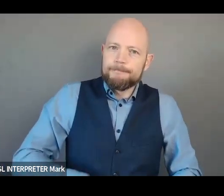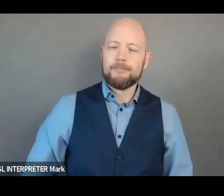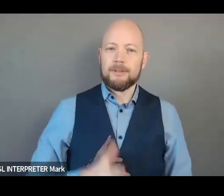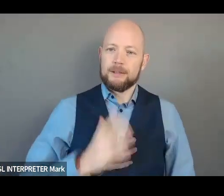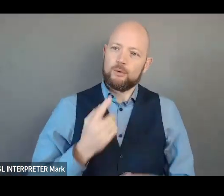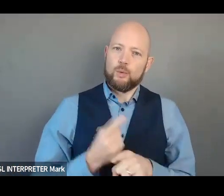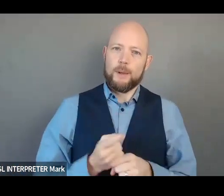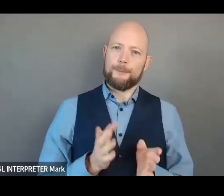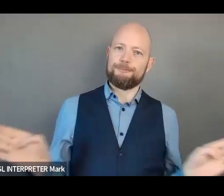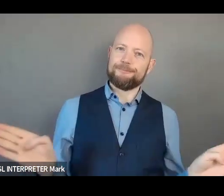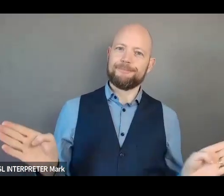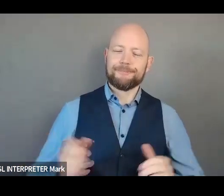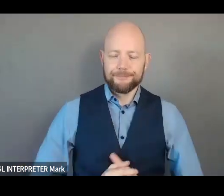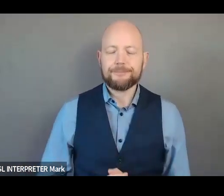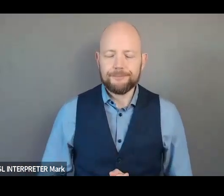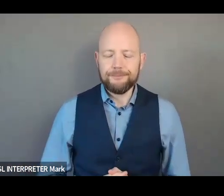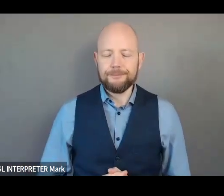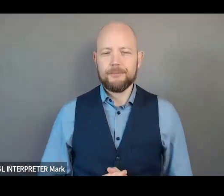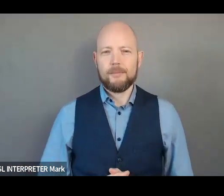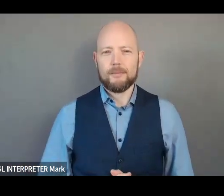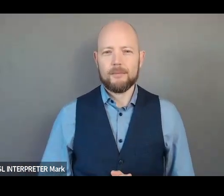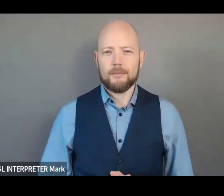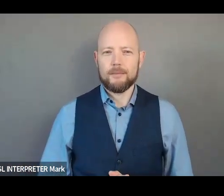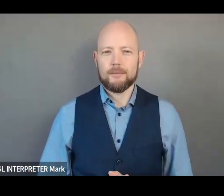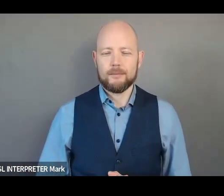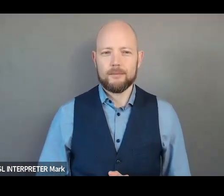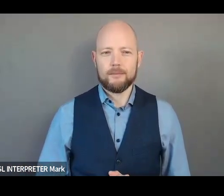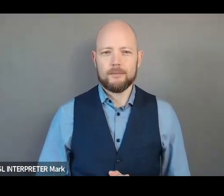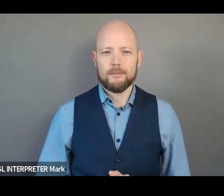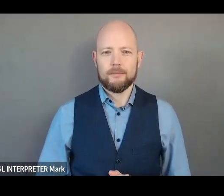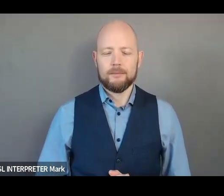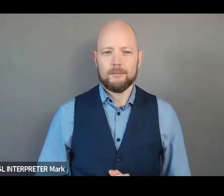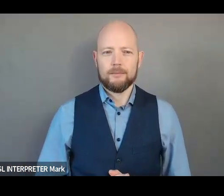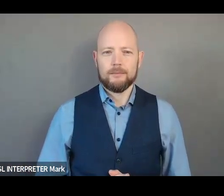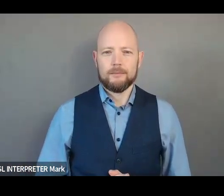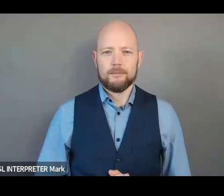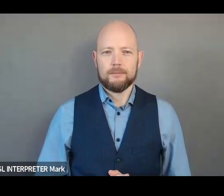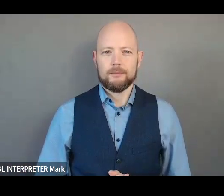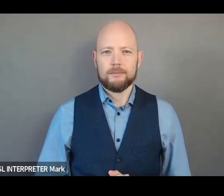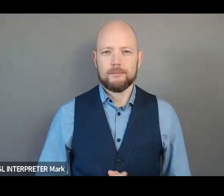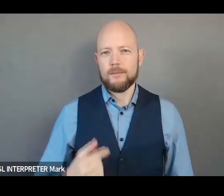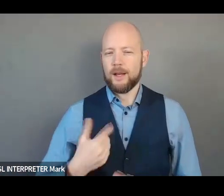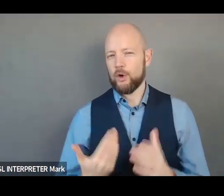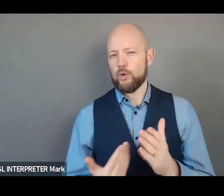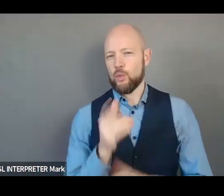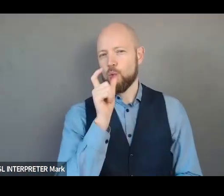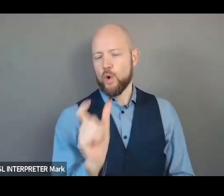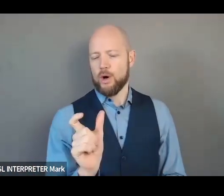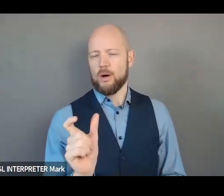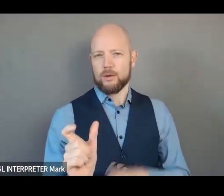So, as I said, I'm going to give you provocations, or I must have learned this word recently and I'm using it all the time, but provocations through the